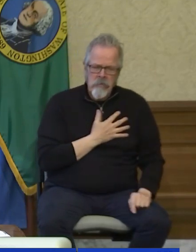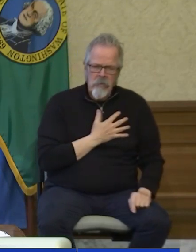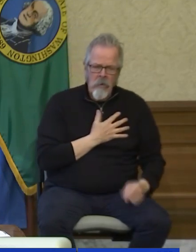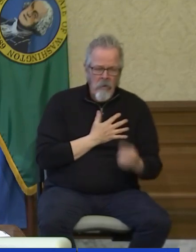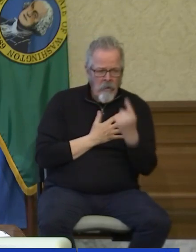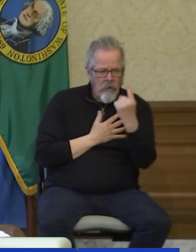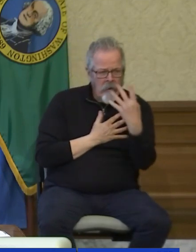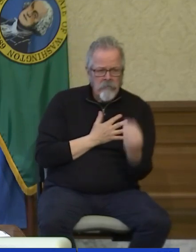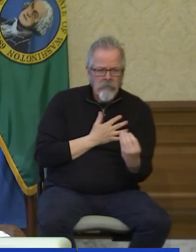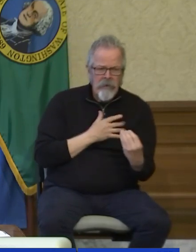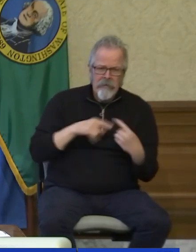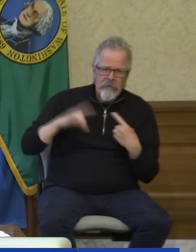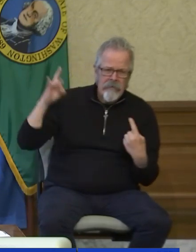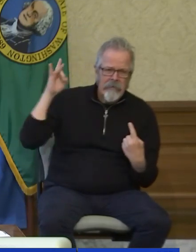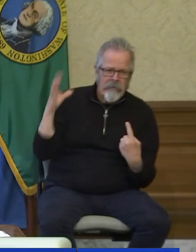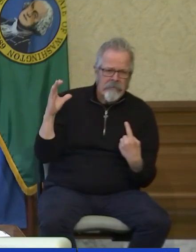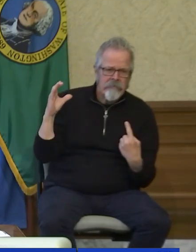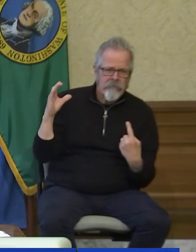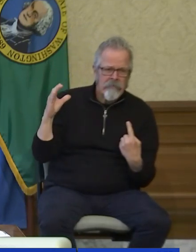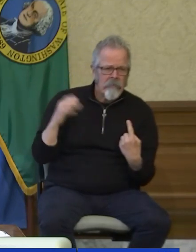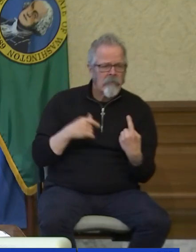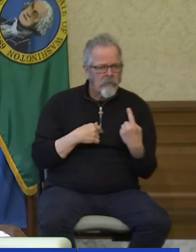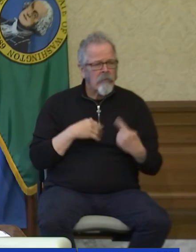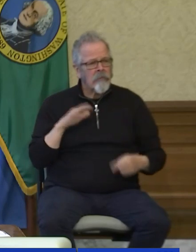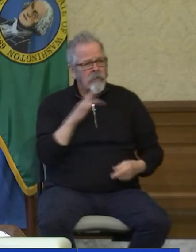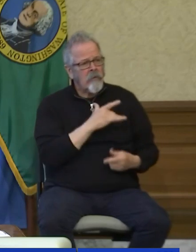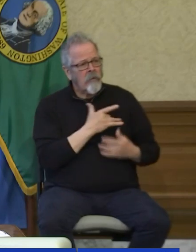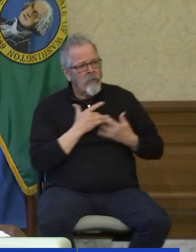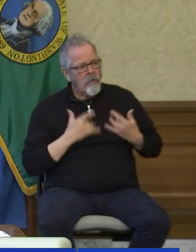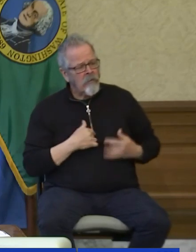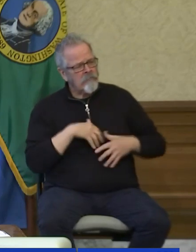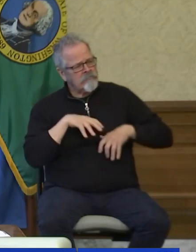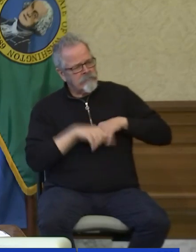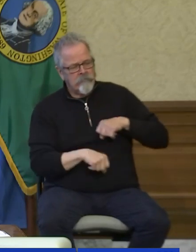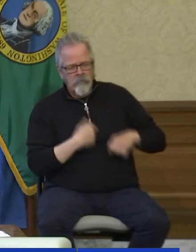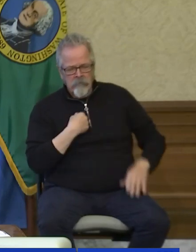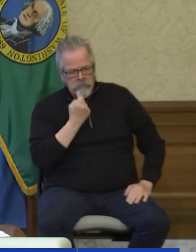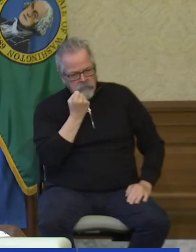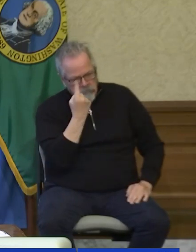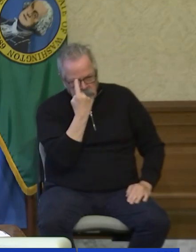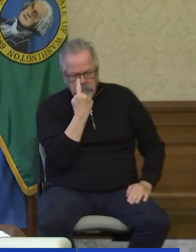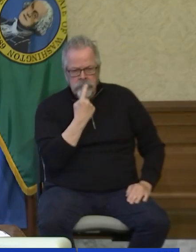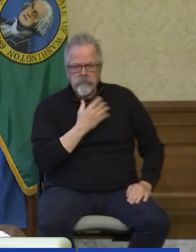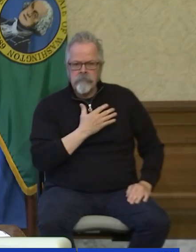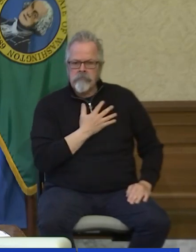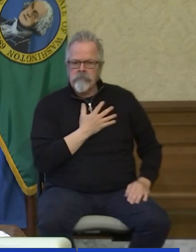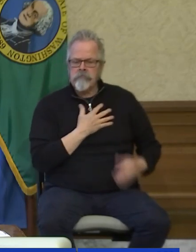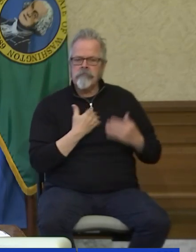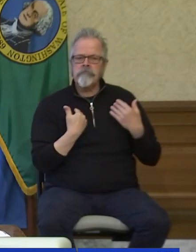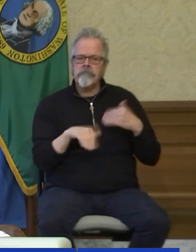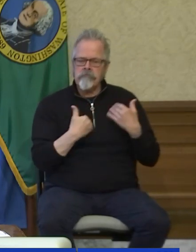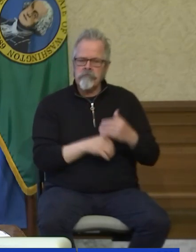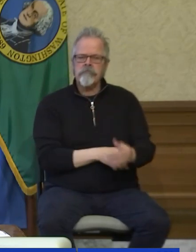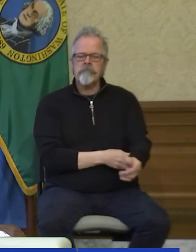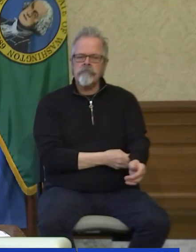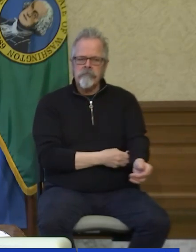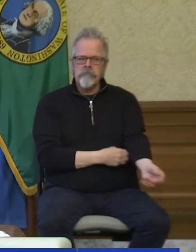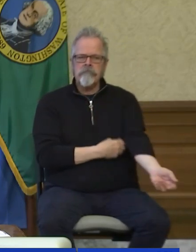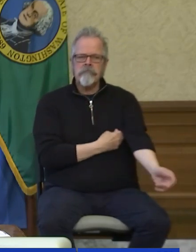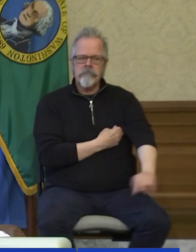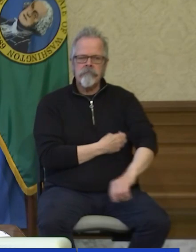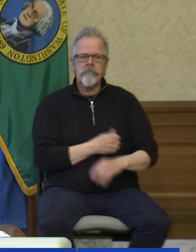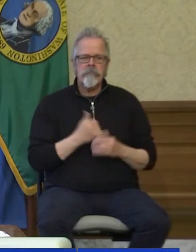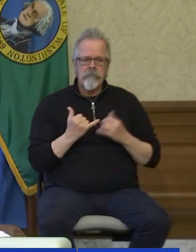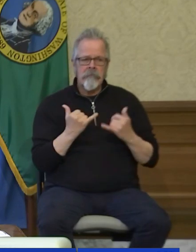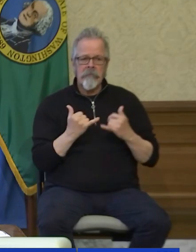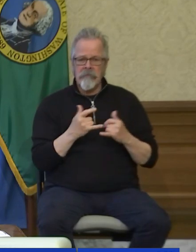difficult decisions, I hope people will share that view that I have about these families.